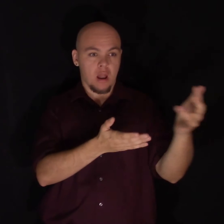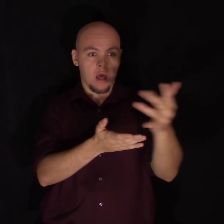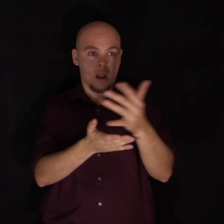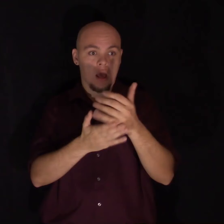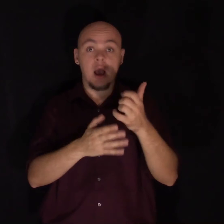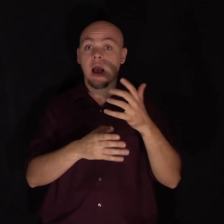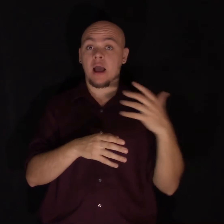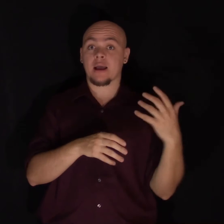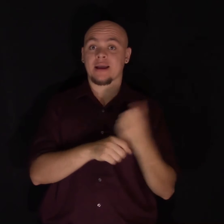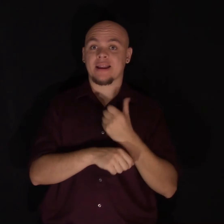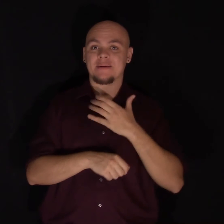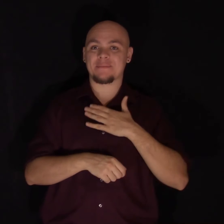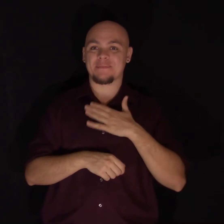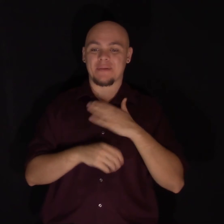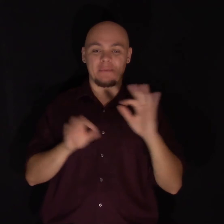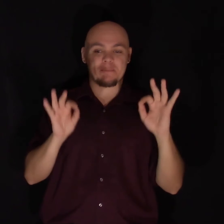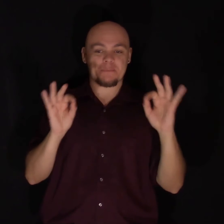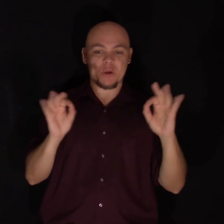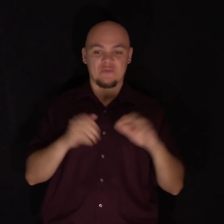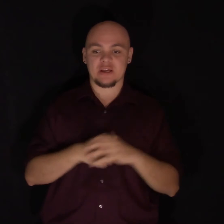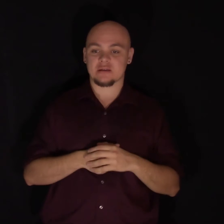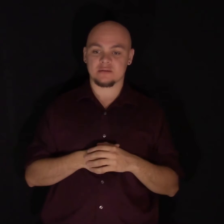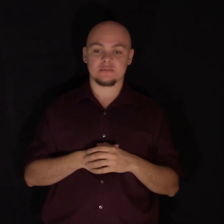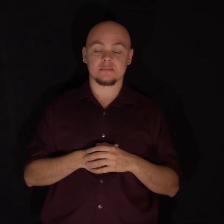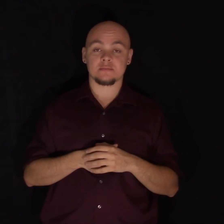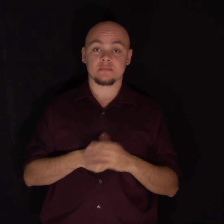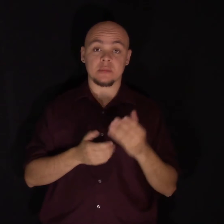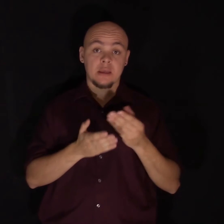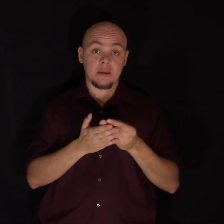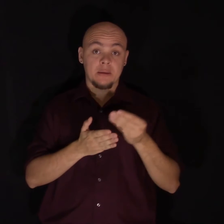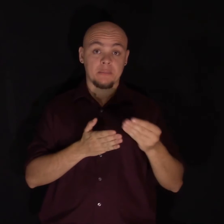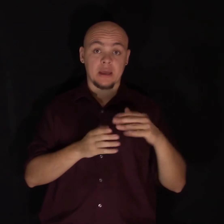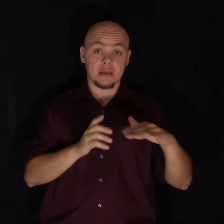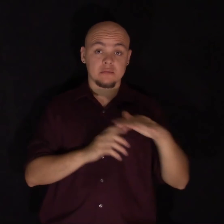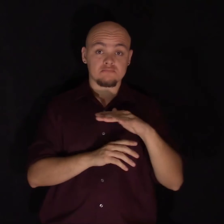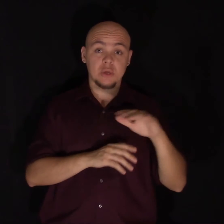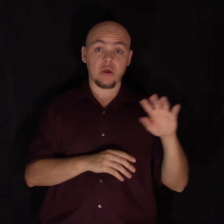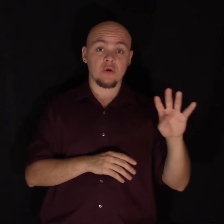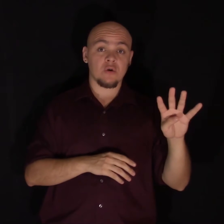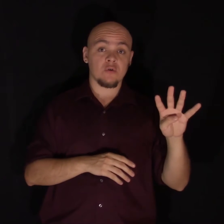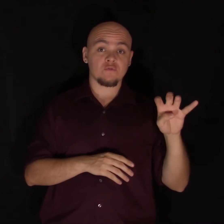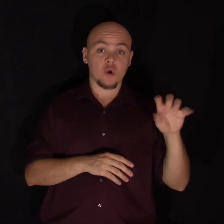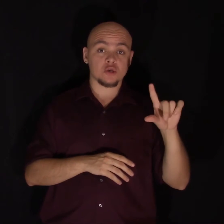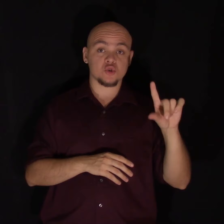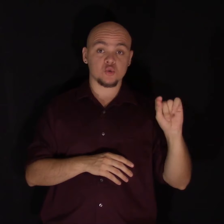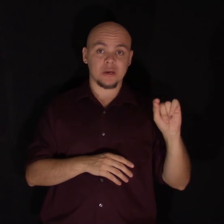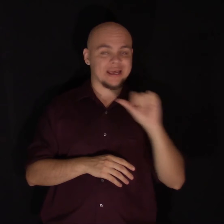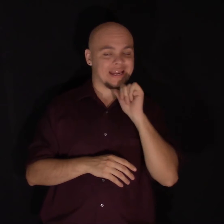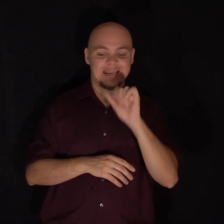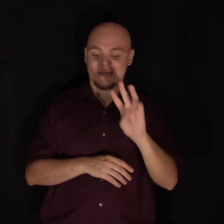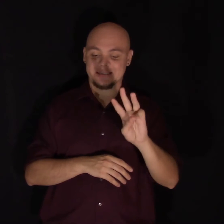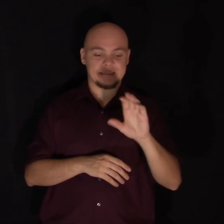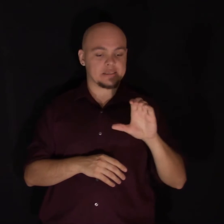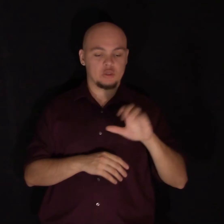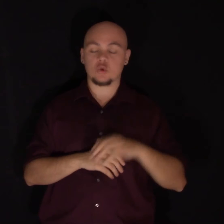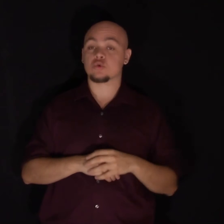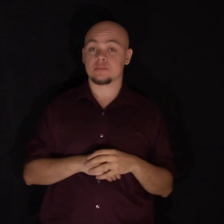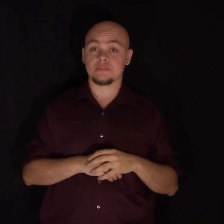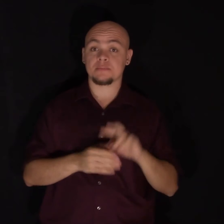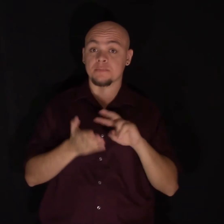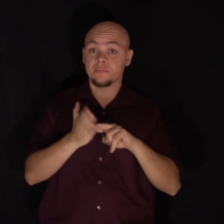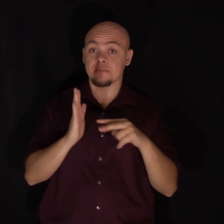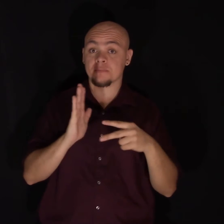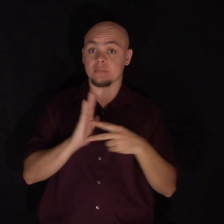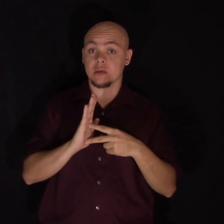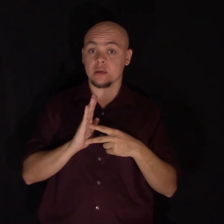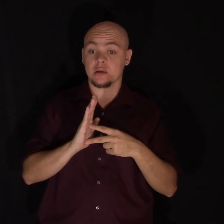it, my own little jewel box. By buying a space that was 420 square feet instead of 600,